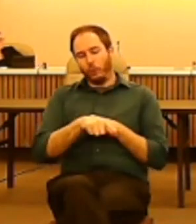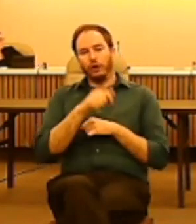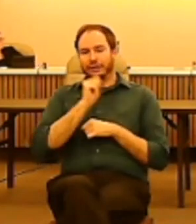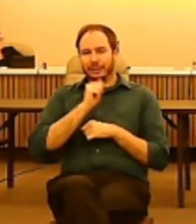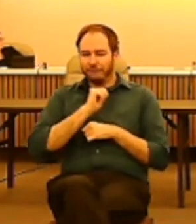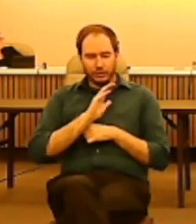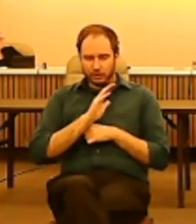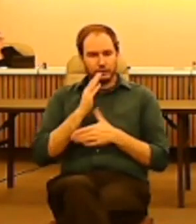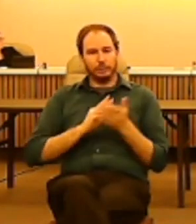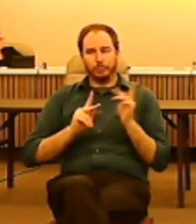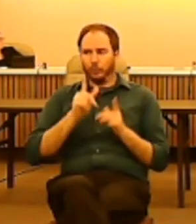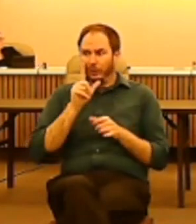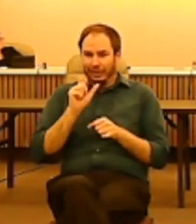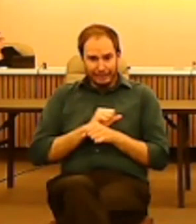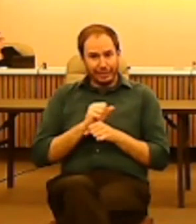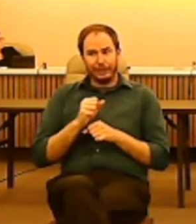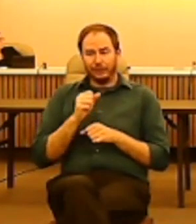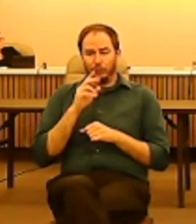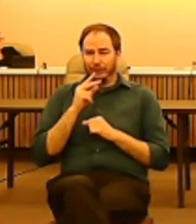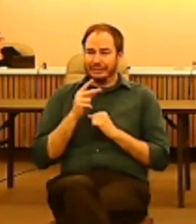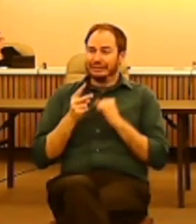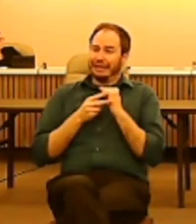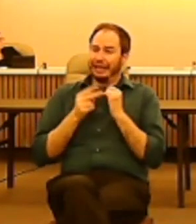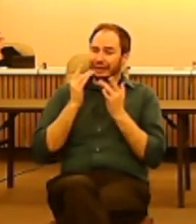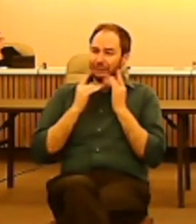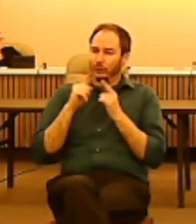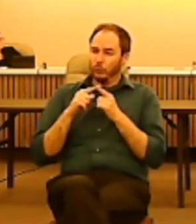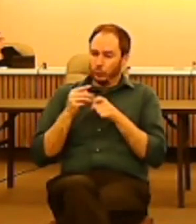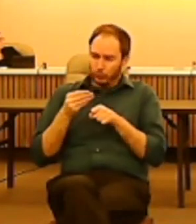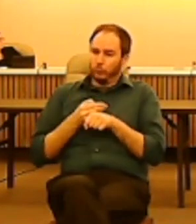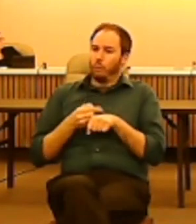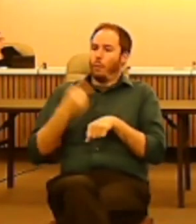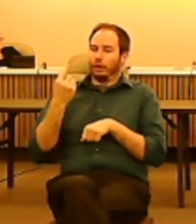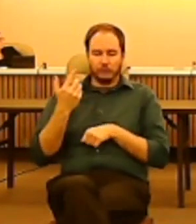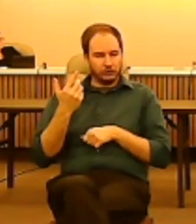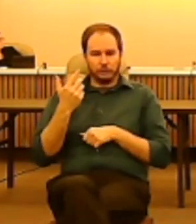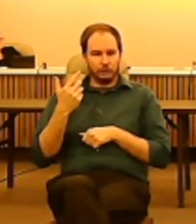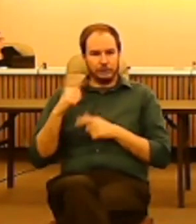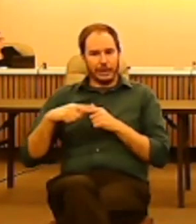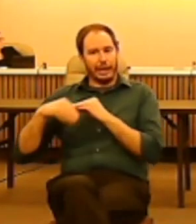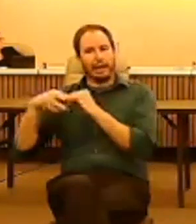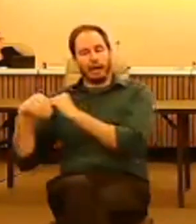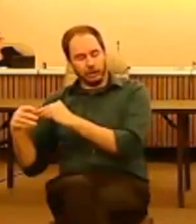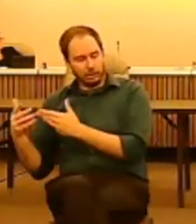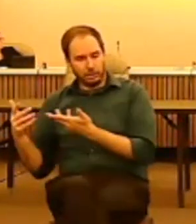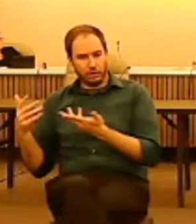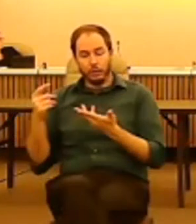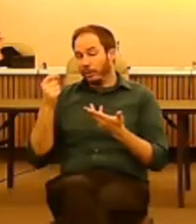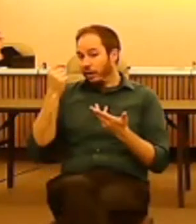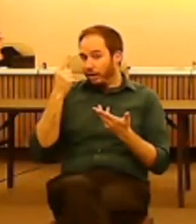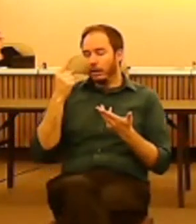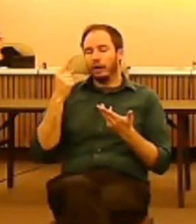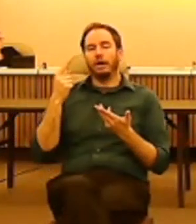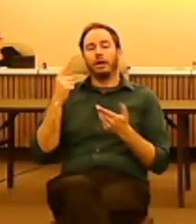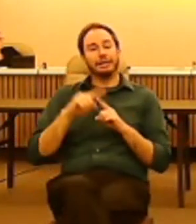are some people who save up just enough money to do that improvement. Now, with that said, a lot of times you'll see the